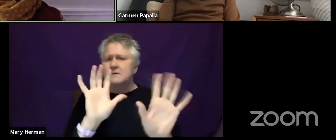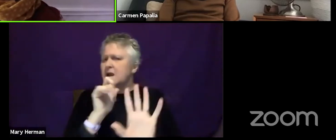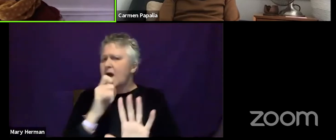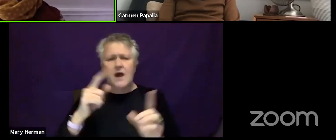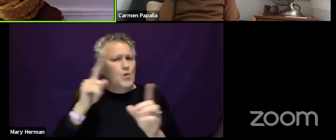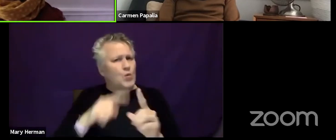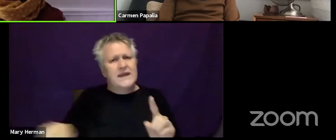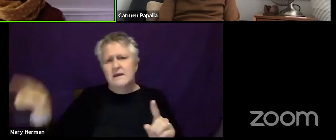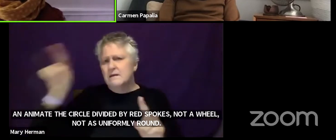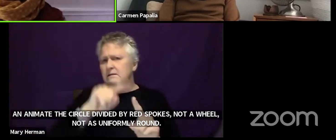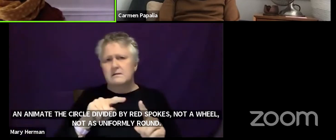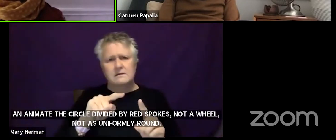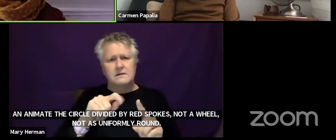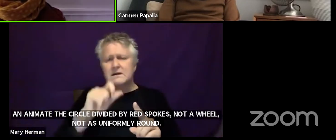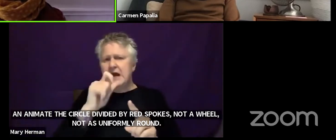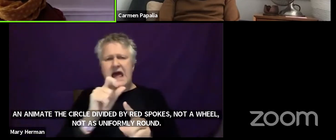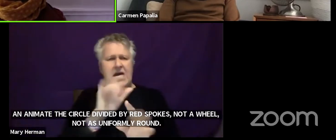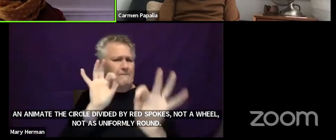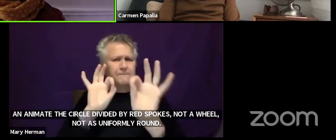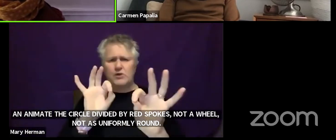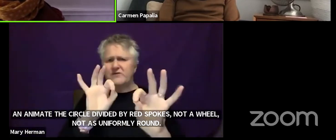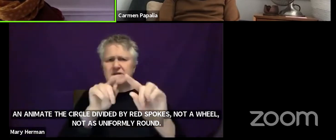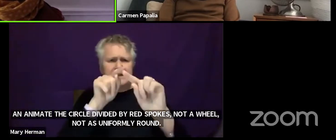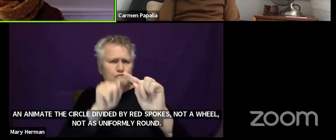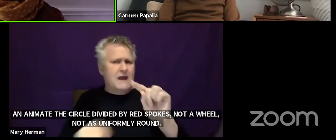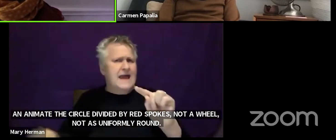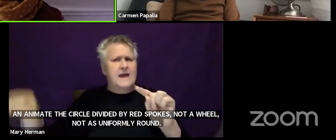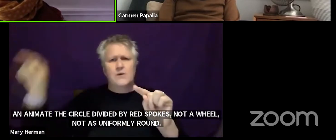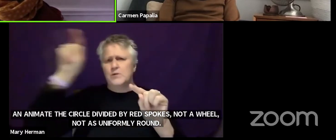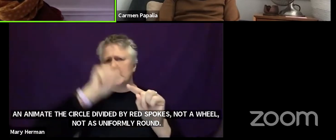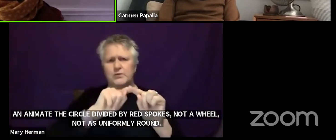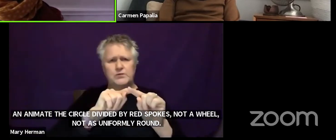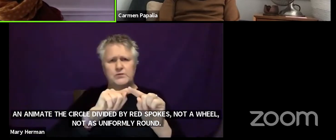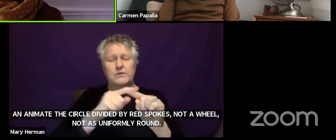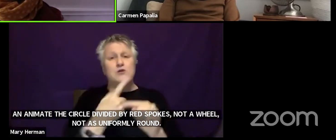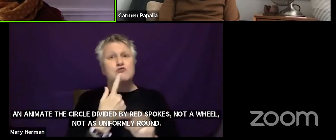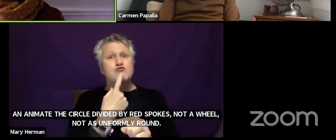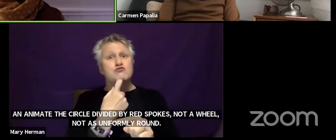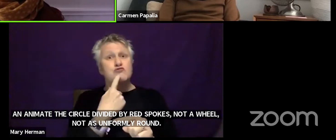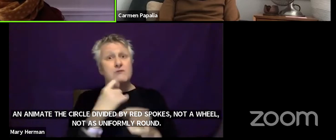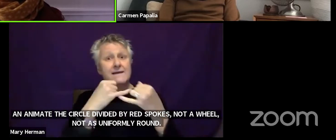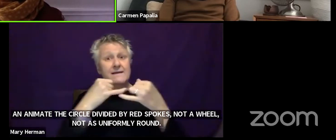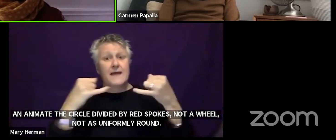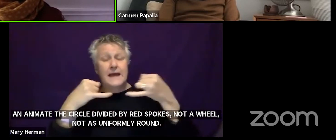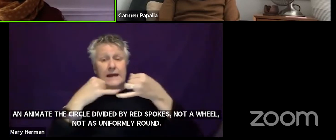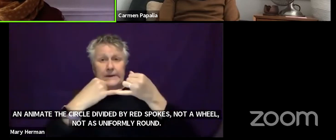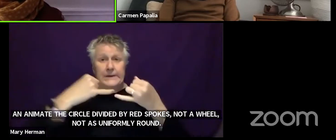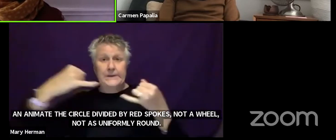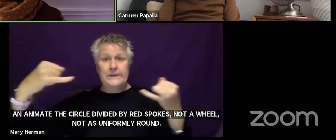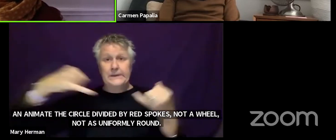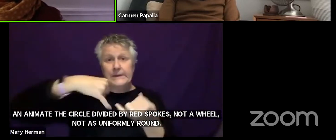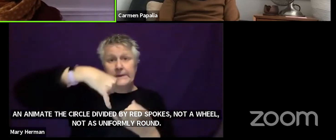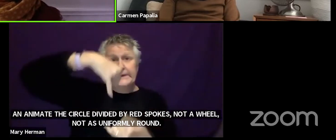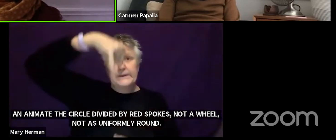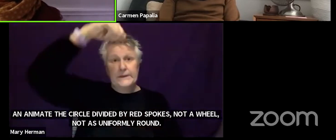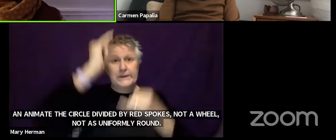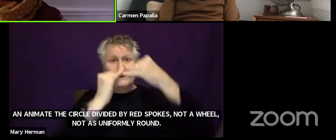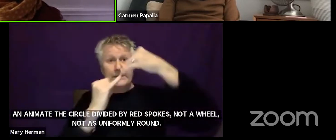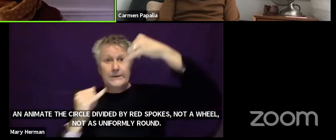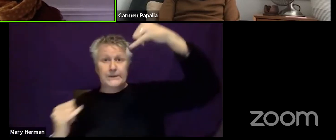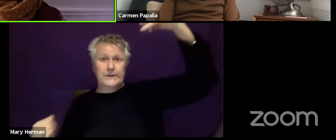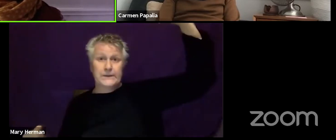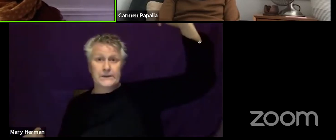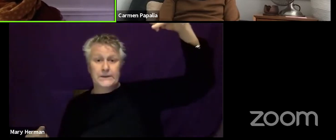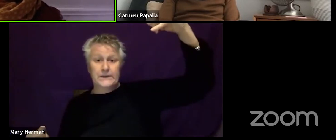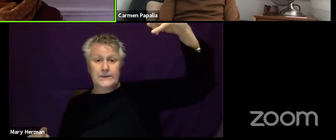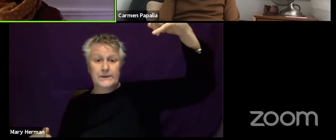The red line, a guiding string through a pattern of light, material,